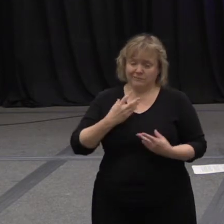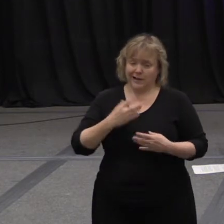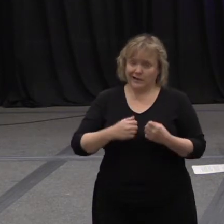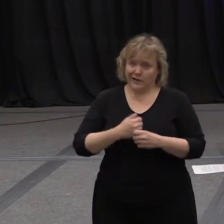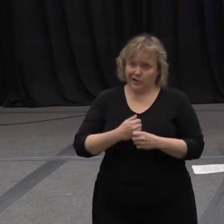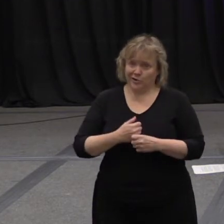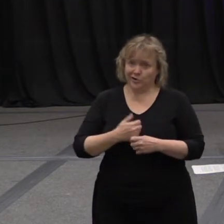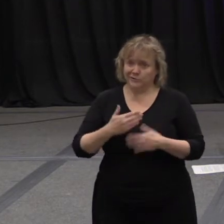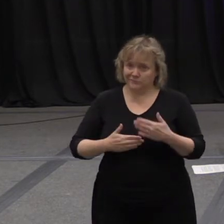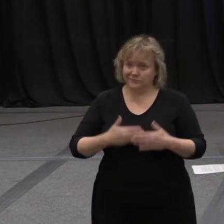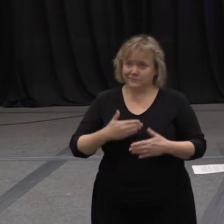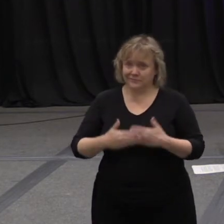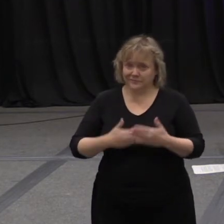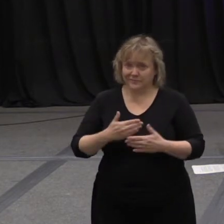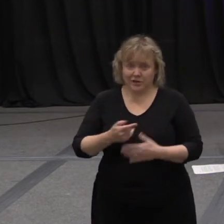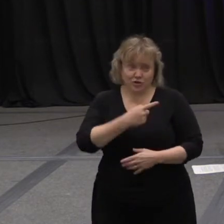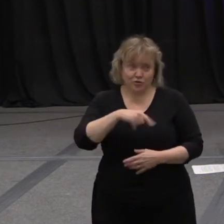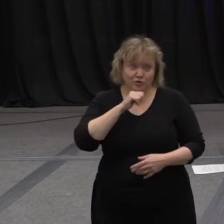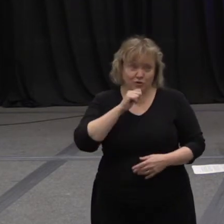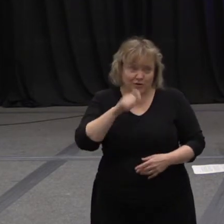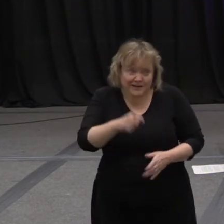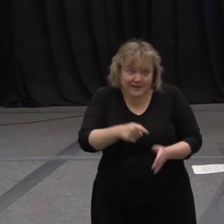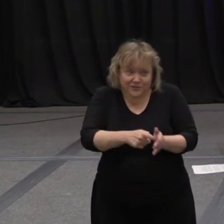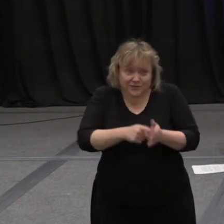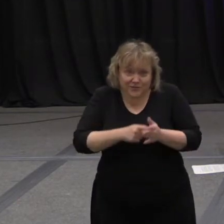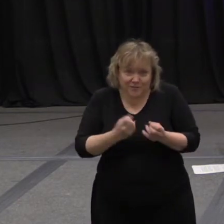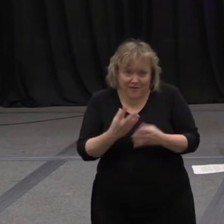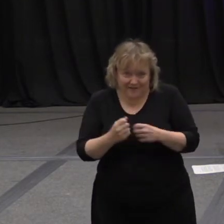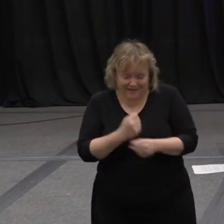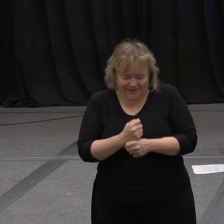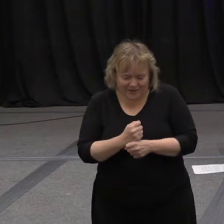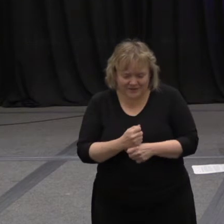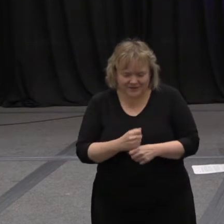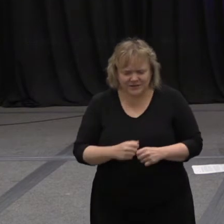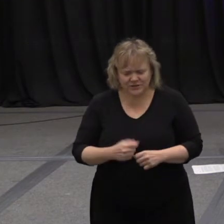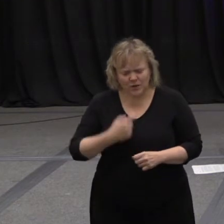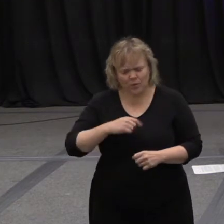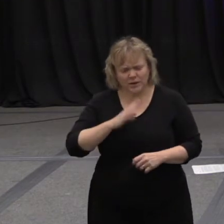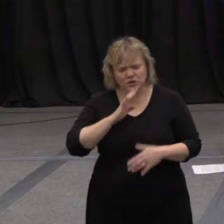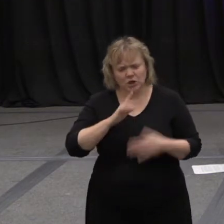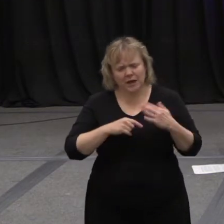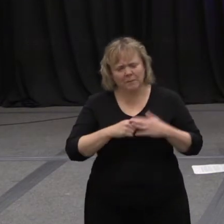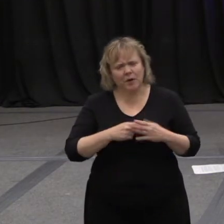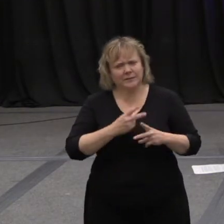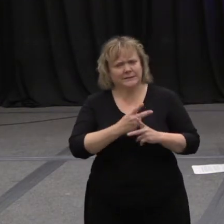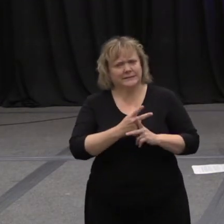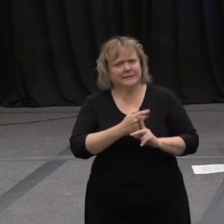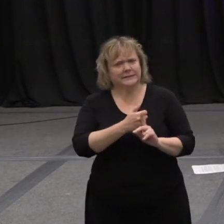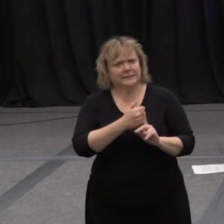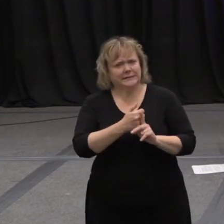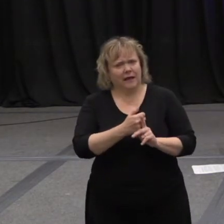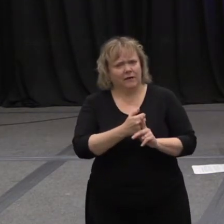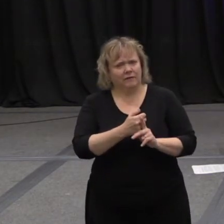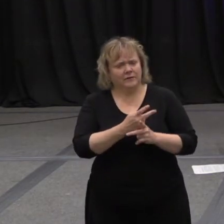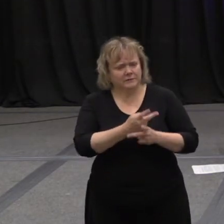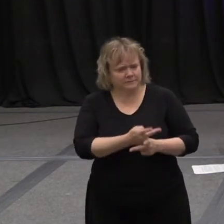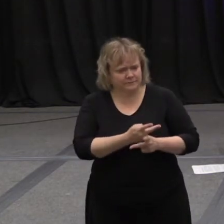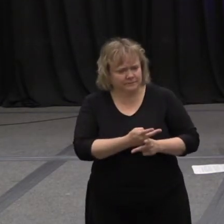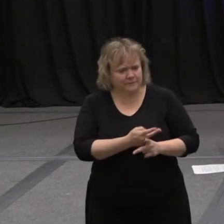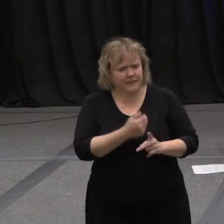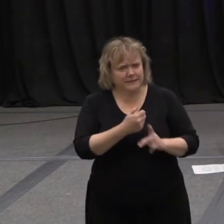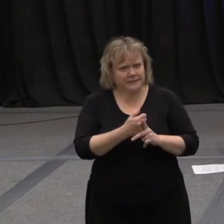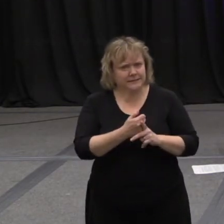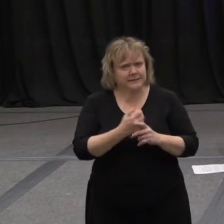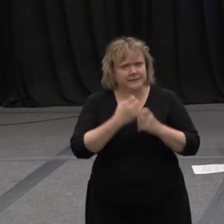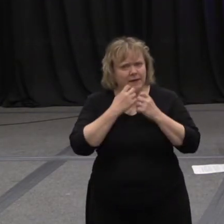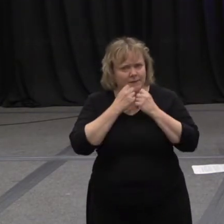We all do it somehow. Well, and when we talk about part of, you know, self-tending and self-care, and particularly for people who try and